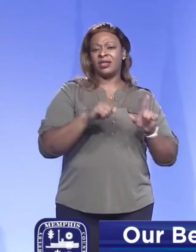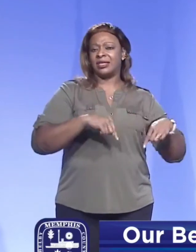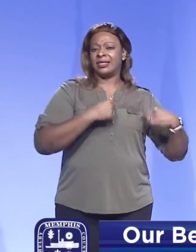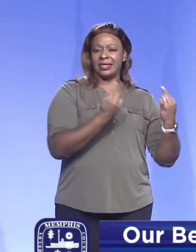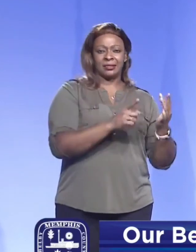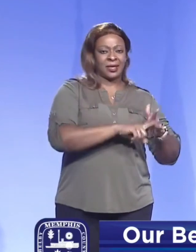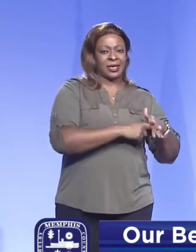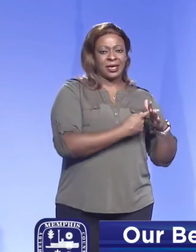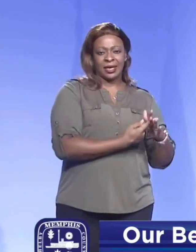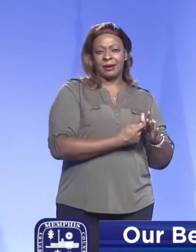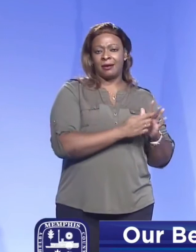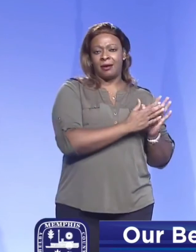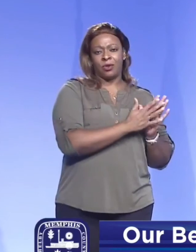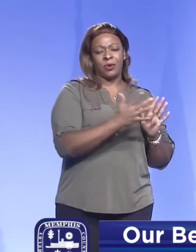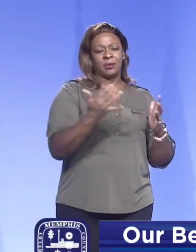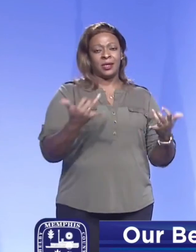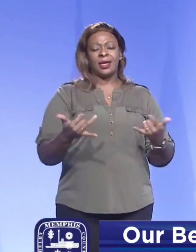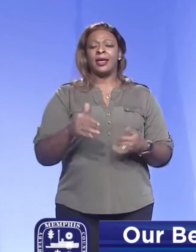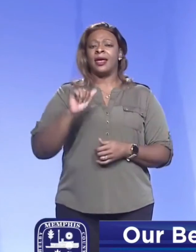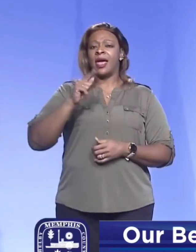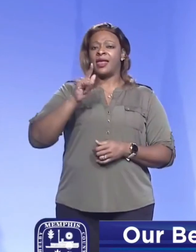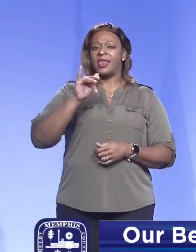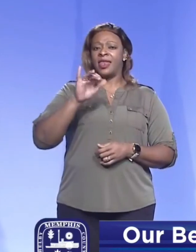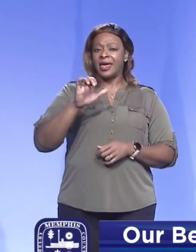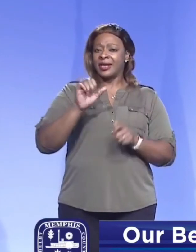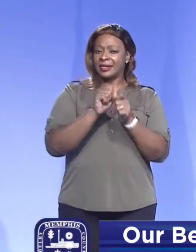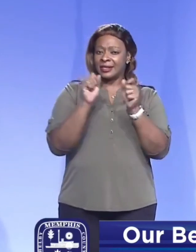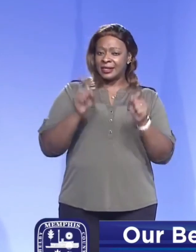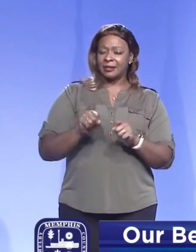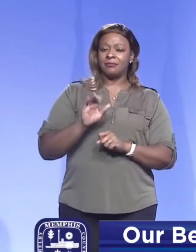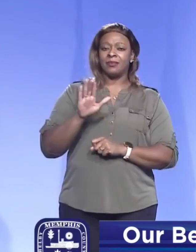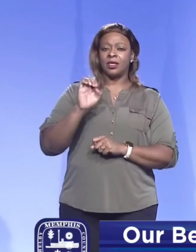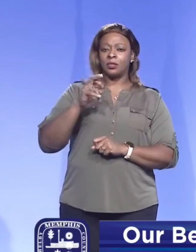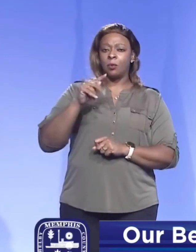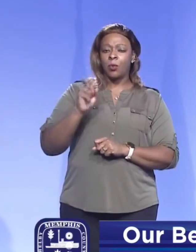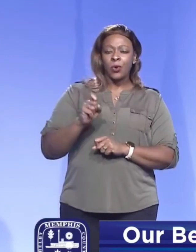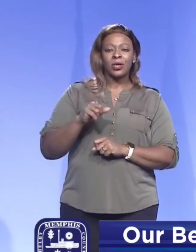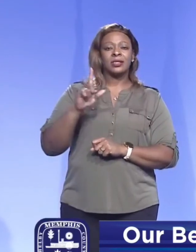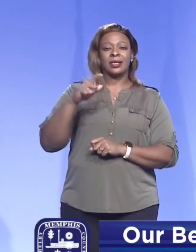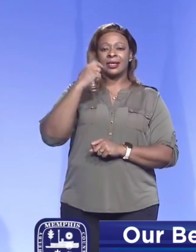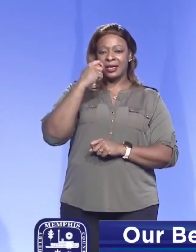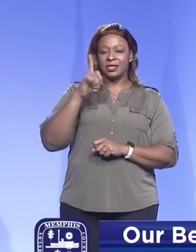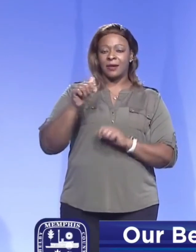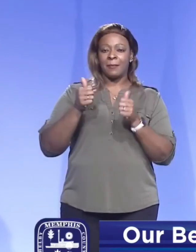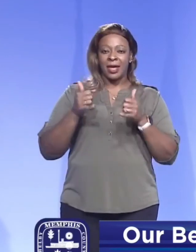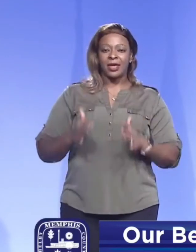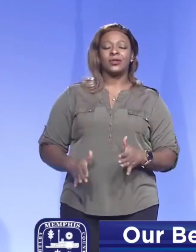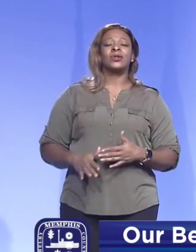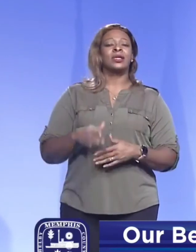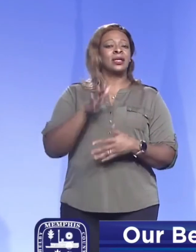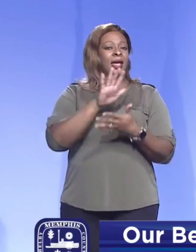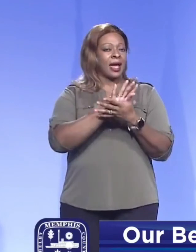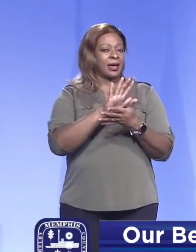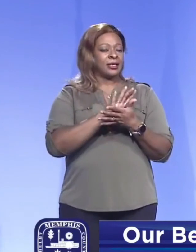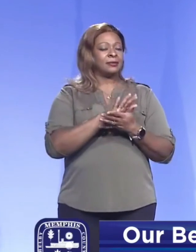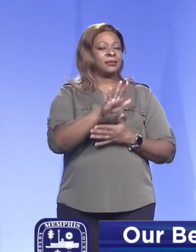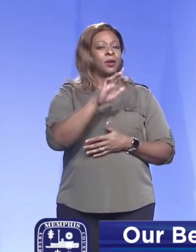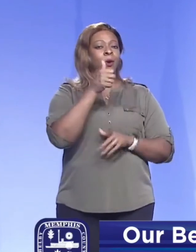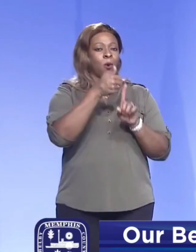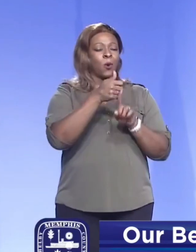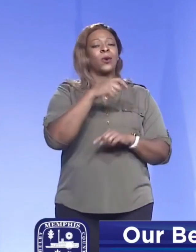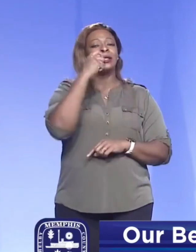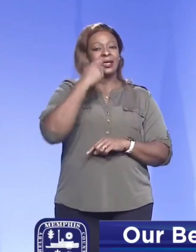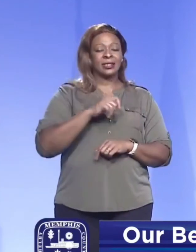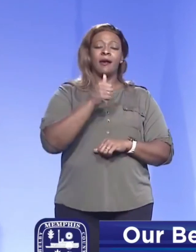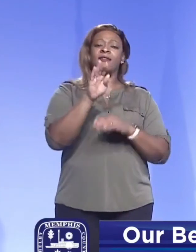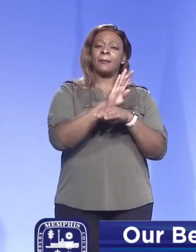beginning. Athletic systems also, they're doing testing of their athletes. Some academic institutions are doing testing, and some